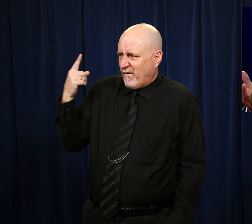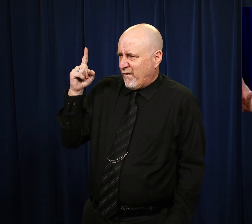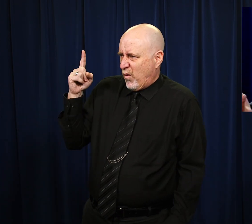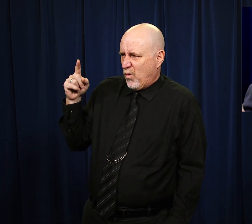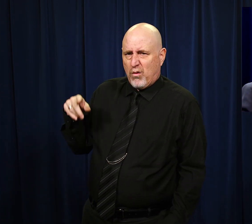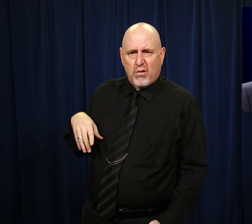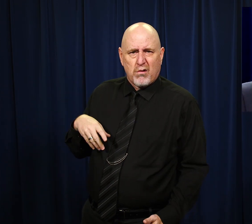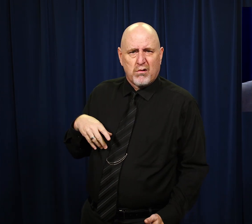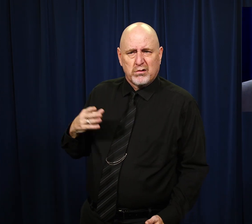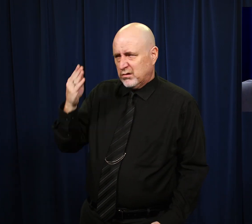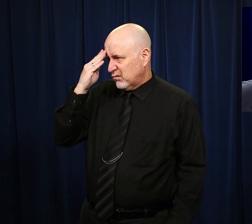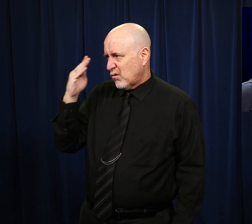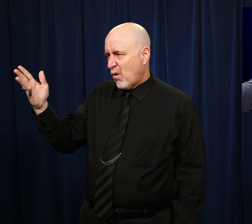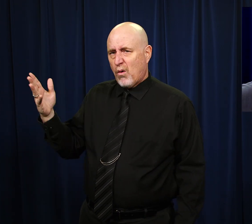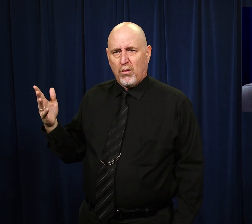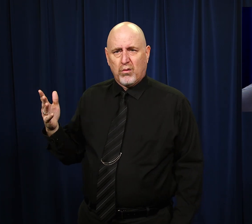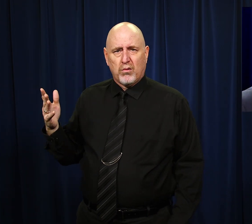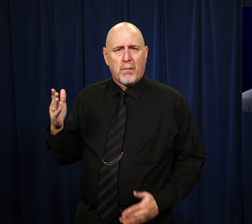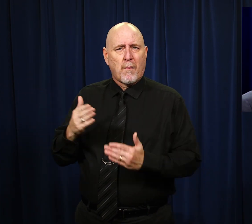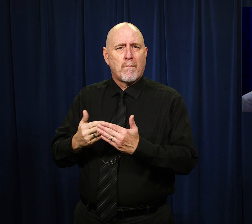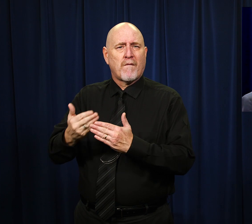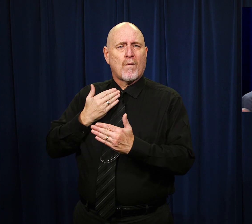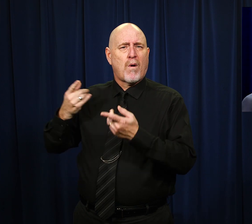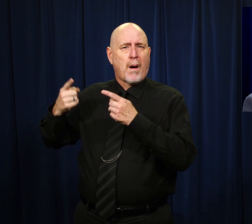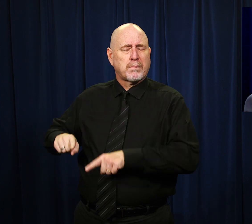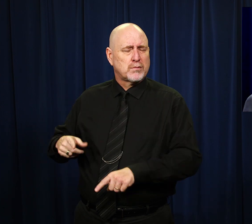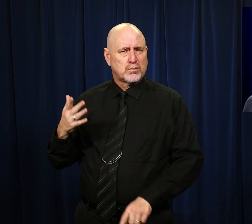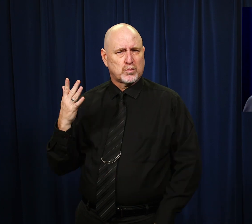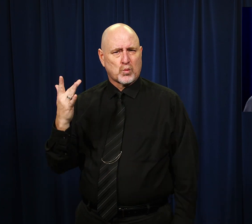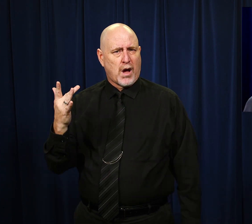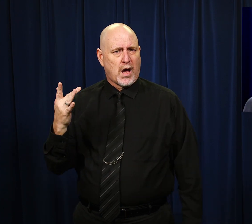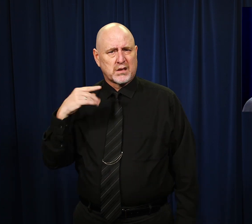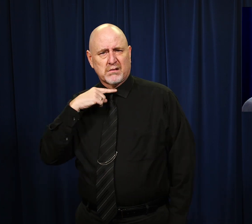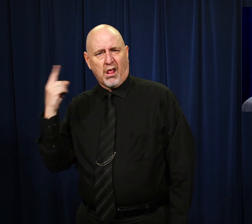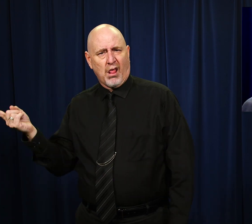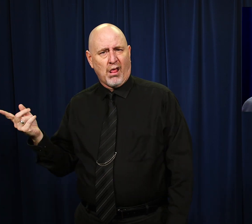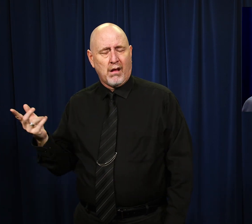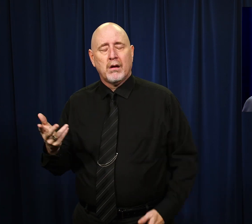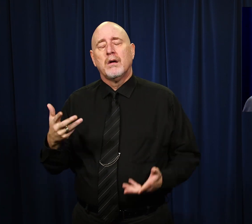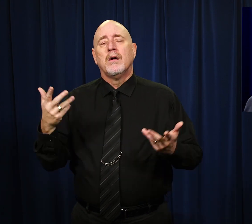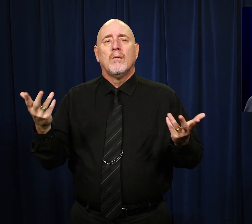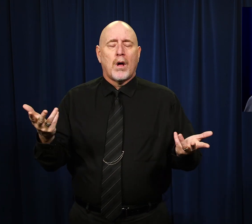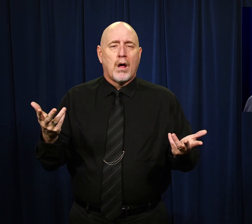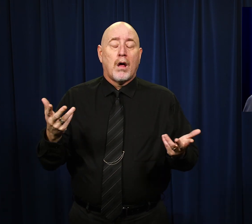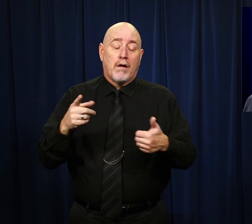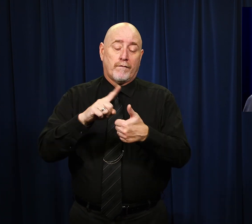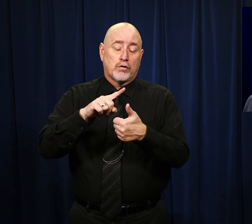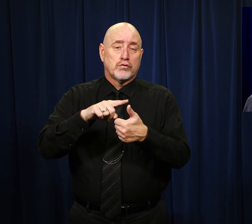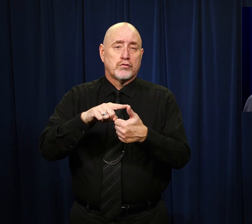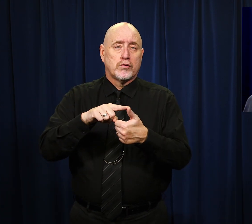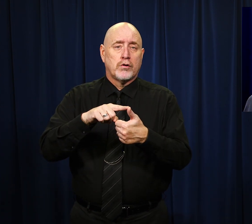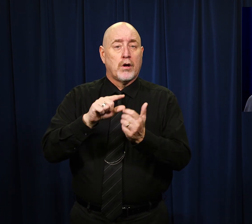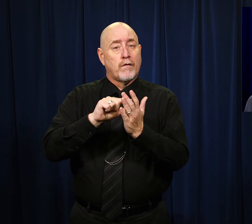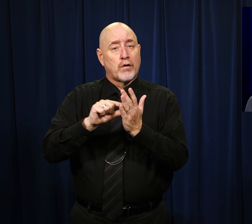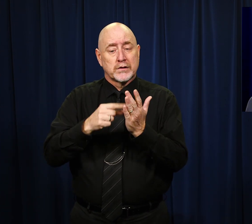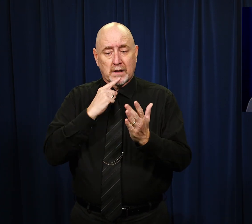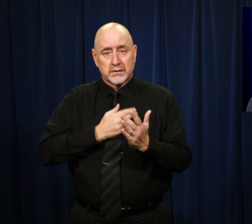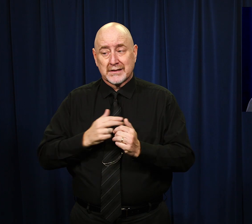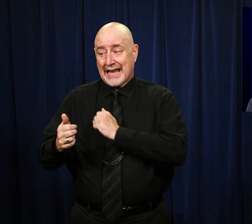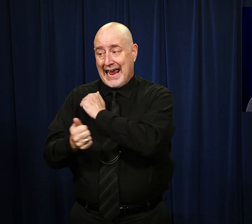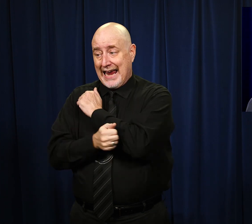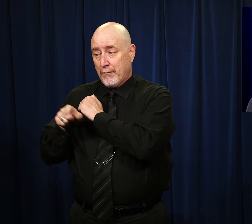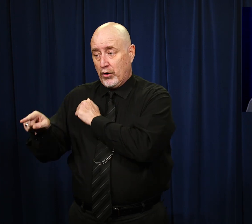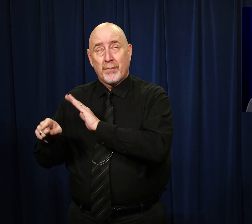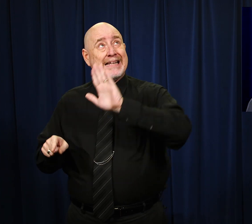have of this knowledge, especially in advance? What need is there at all? Well, first of all, we've learned in the Scriptures that Abraham